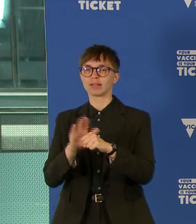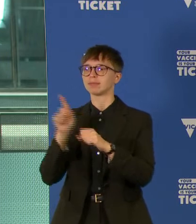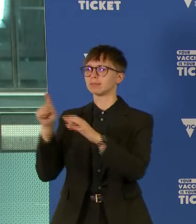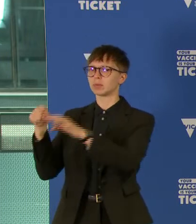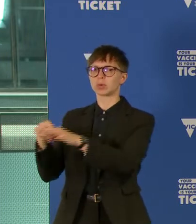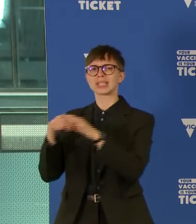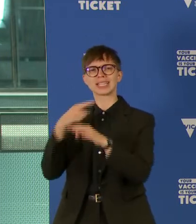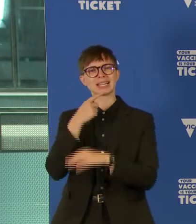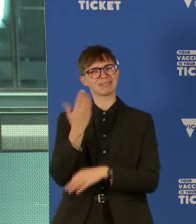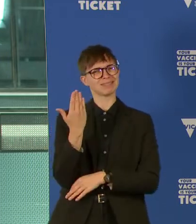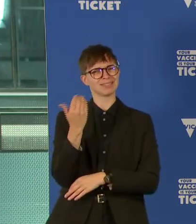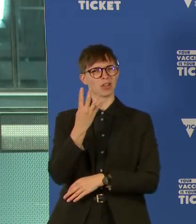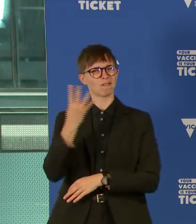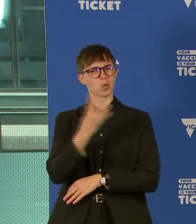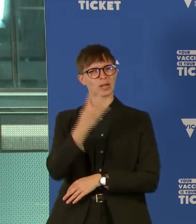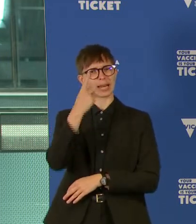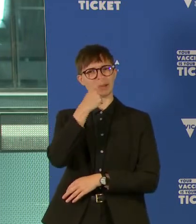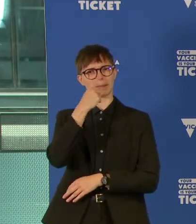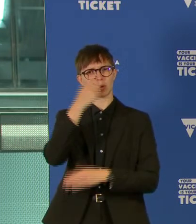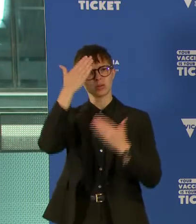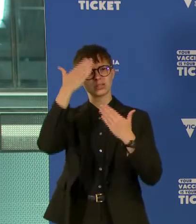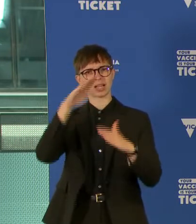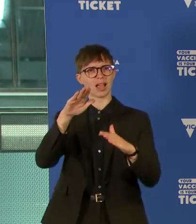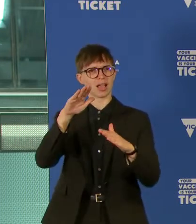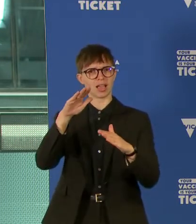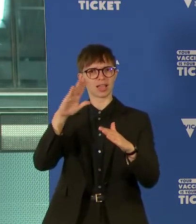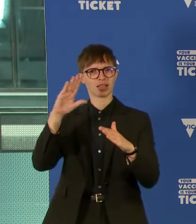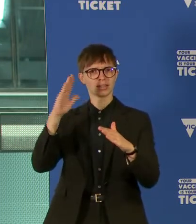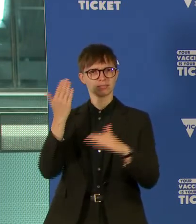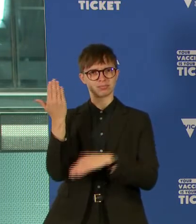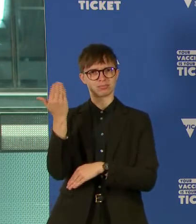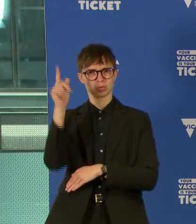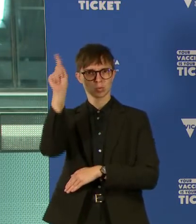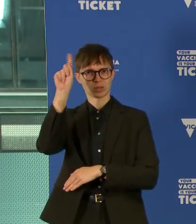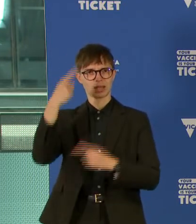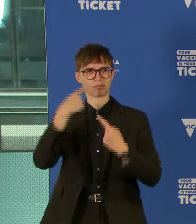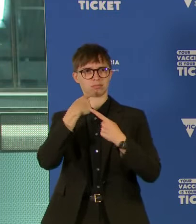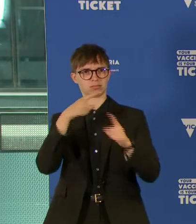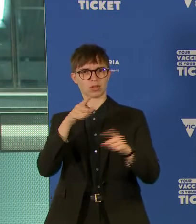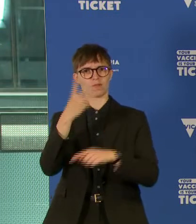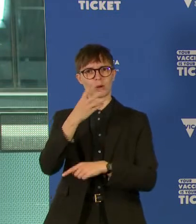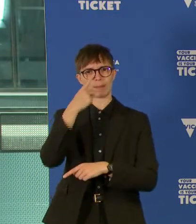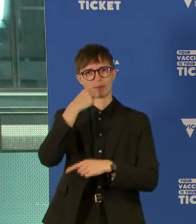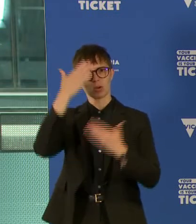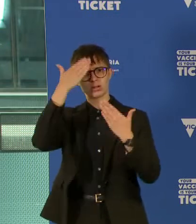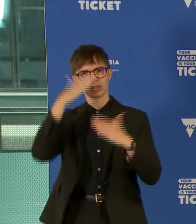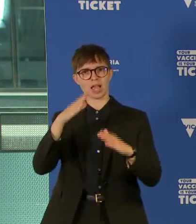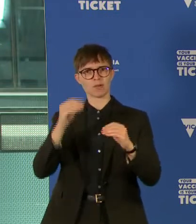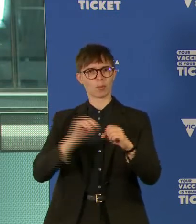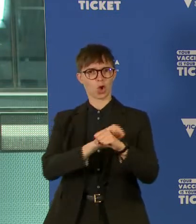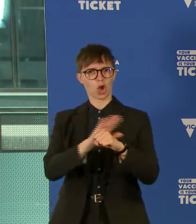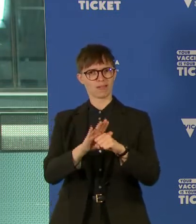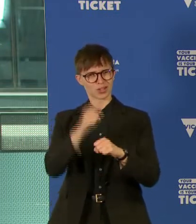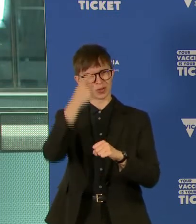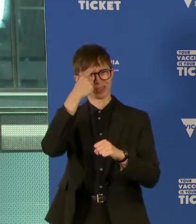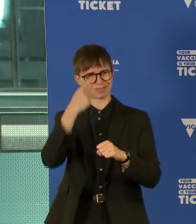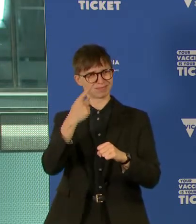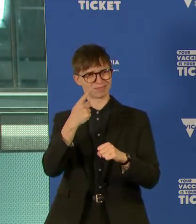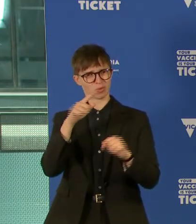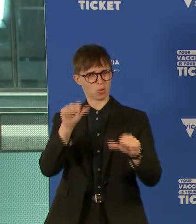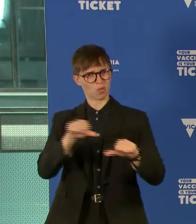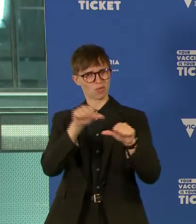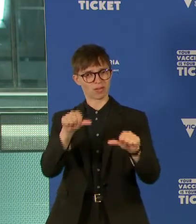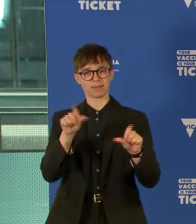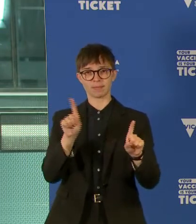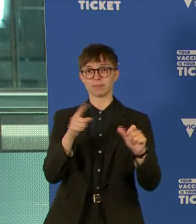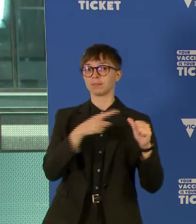acceptable? Are you comfortable with that? I want to see all Victorians vaccinated to the highest possible levels that they